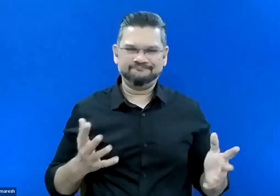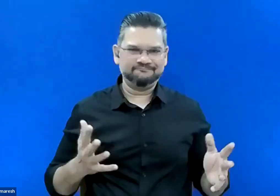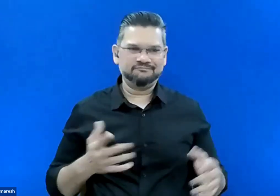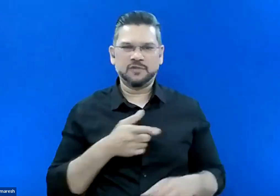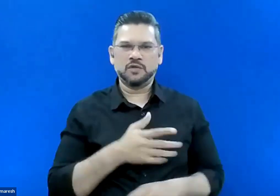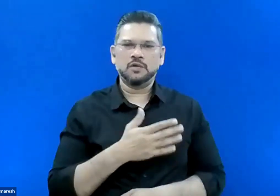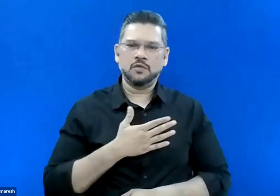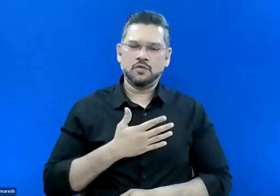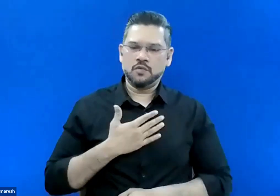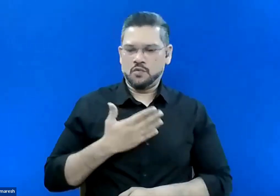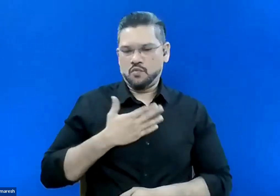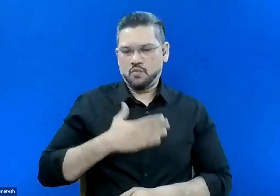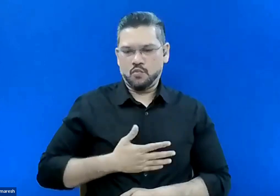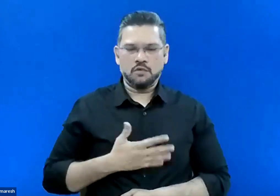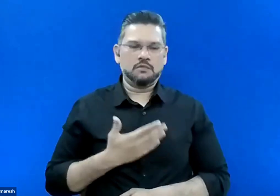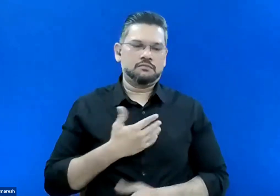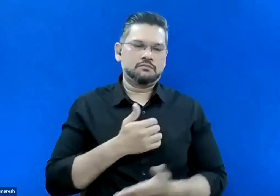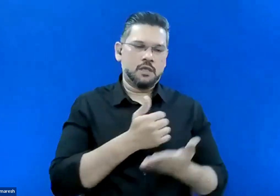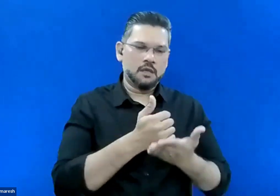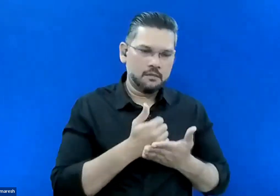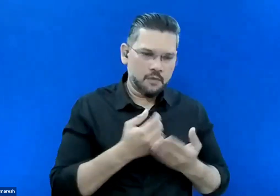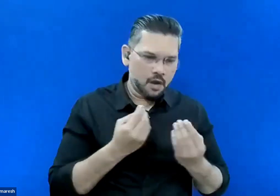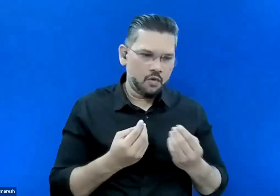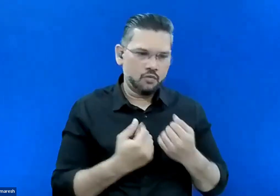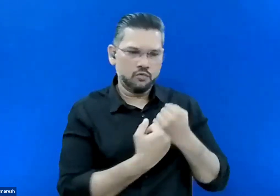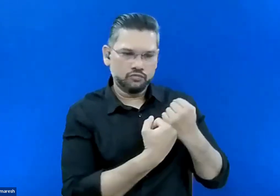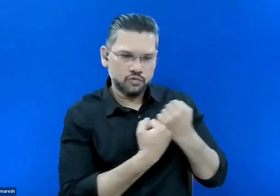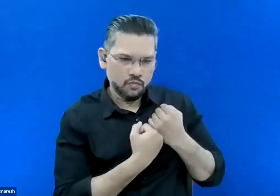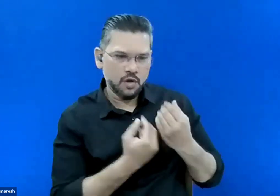that could really be of great